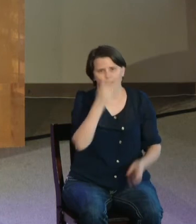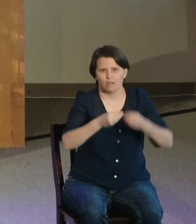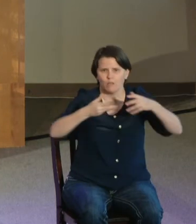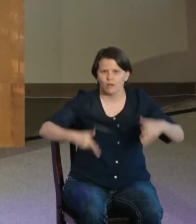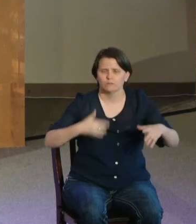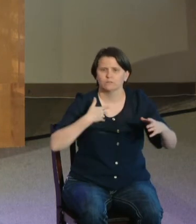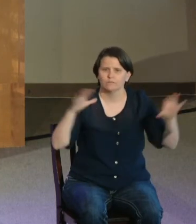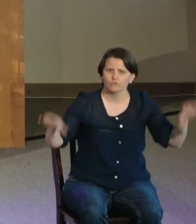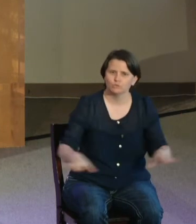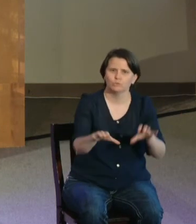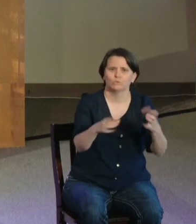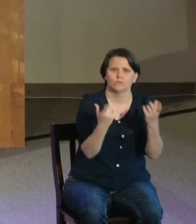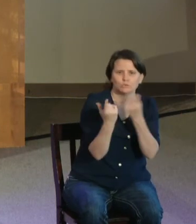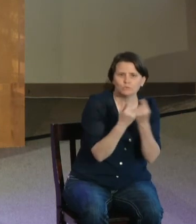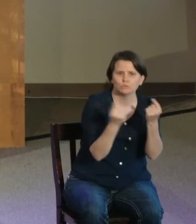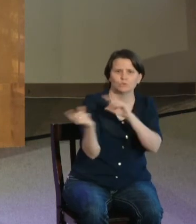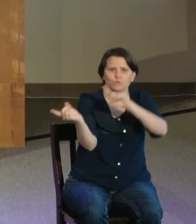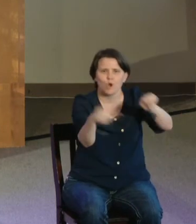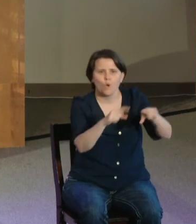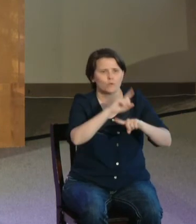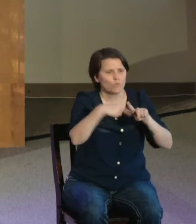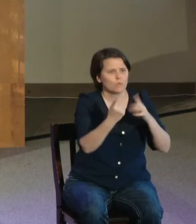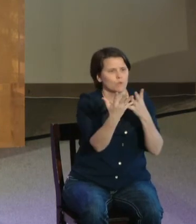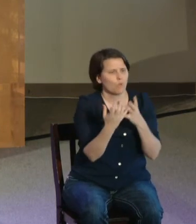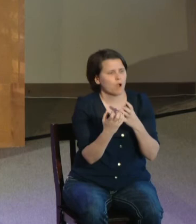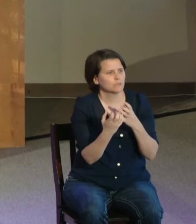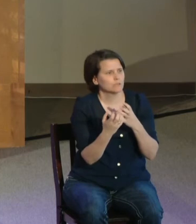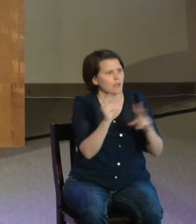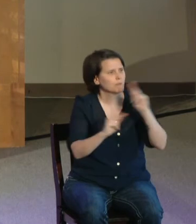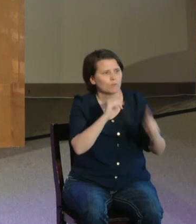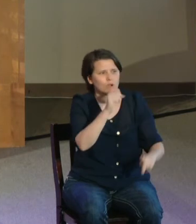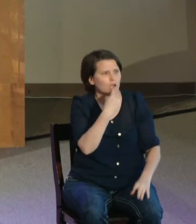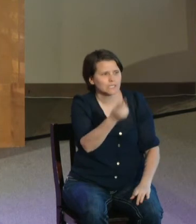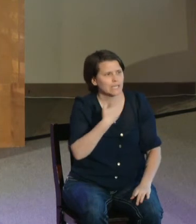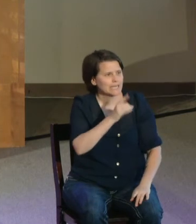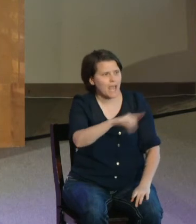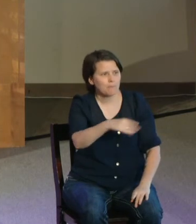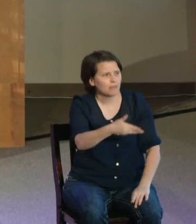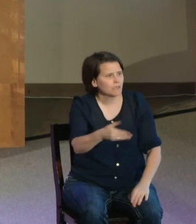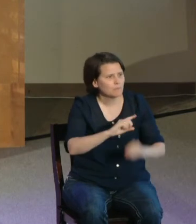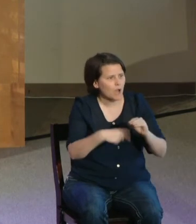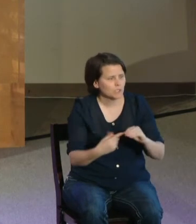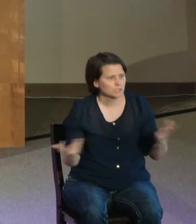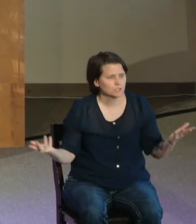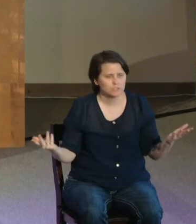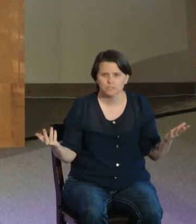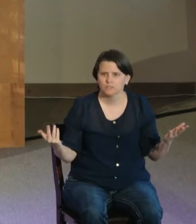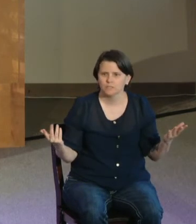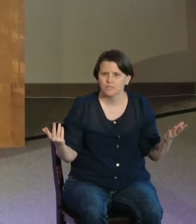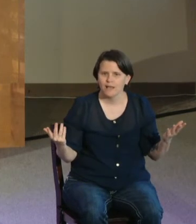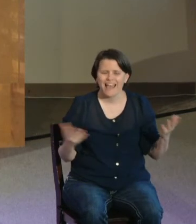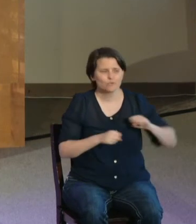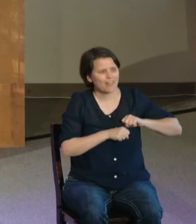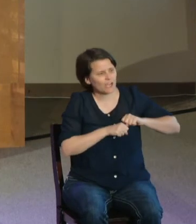wanted to, when we wanted to, how we wanted to, and nobody was going to say a damn thing about it, right? We took that grief and